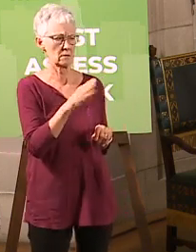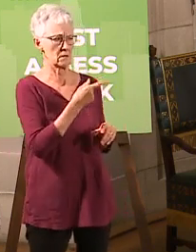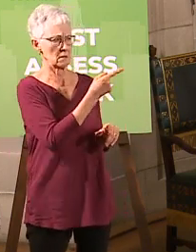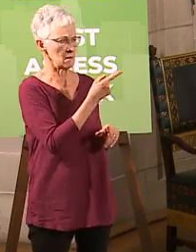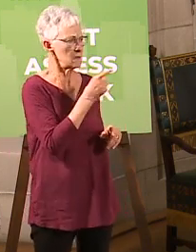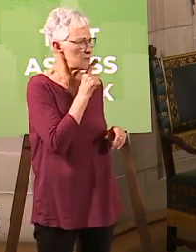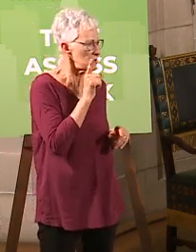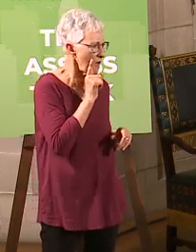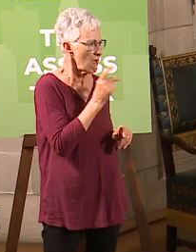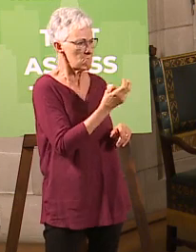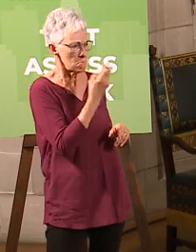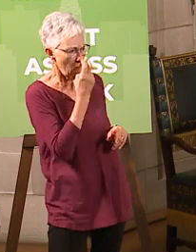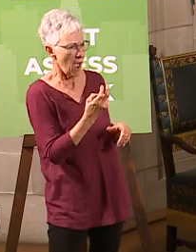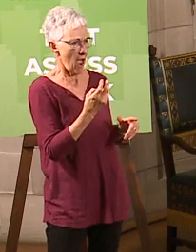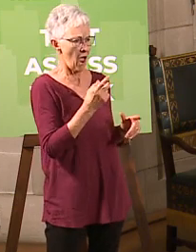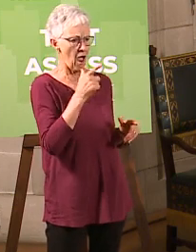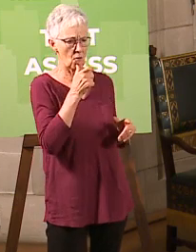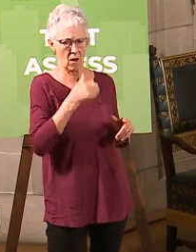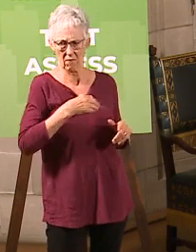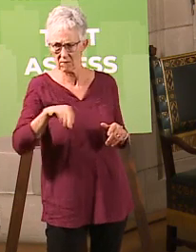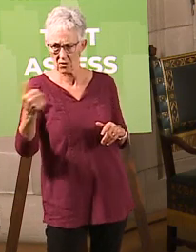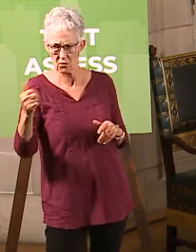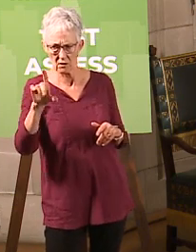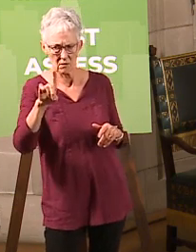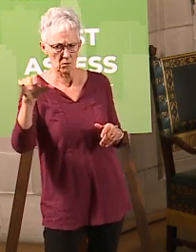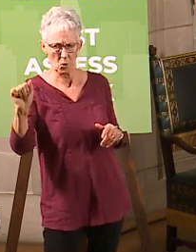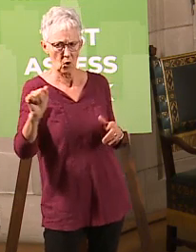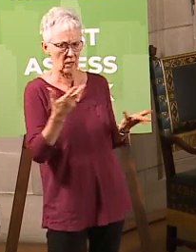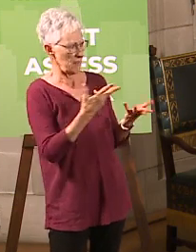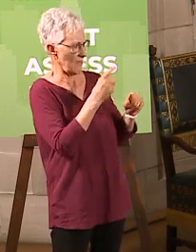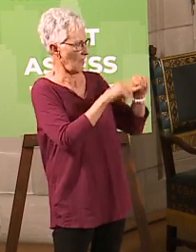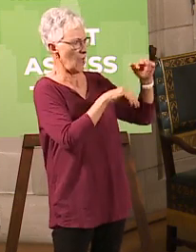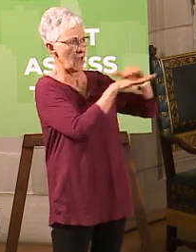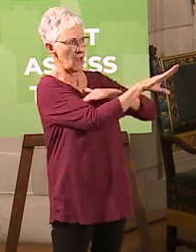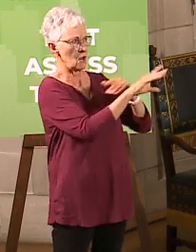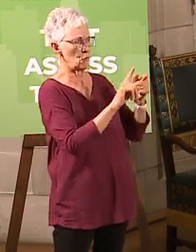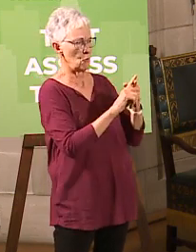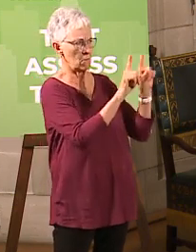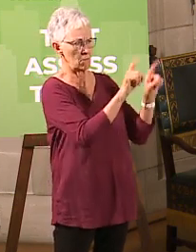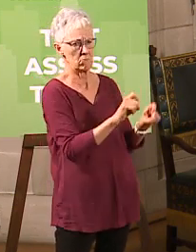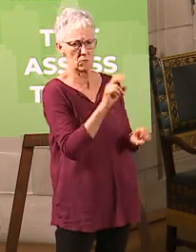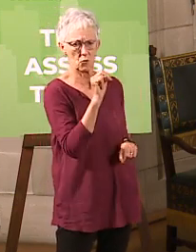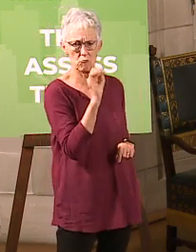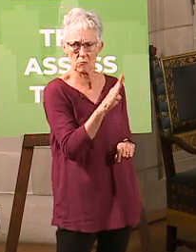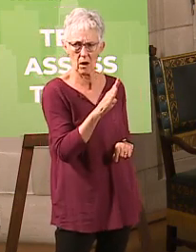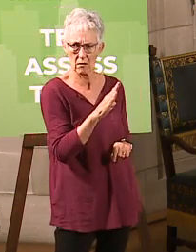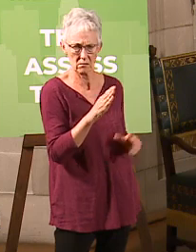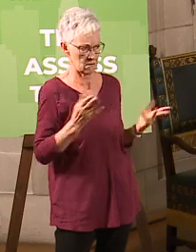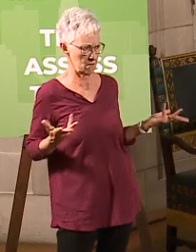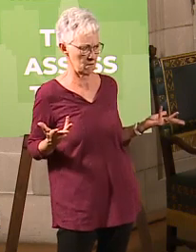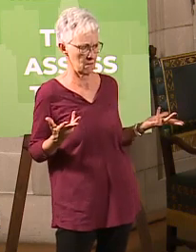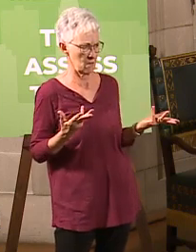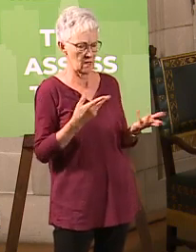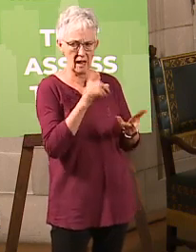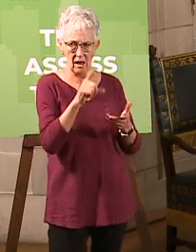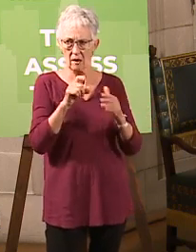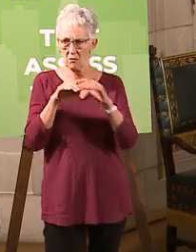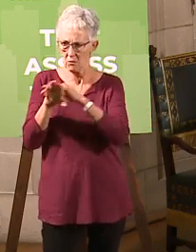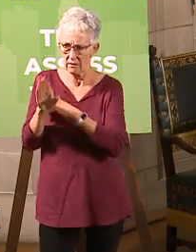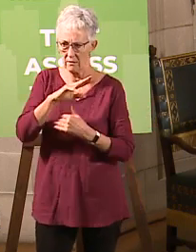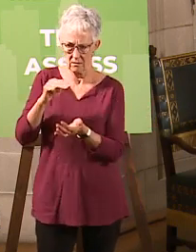again, who were the people that weakened that bill later, because it was some of the folks on the other side of the aisle. Andrew